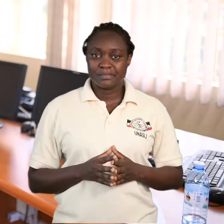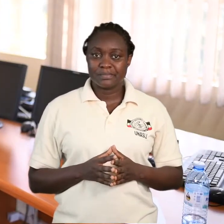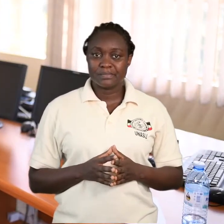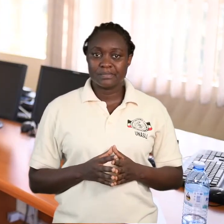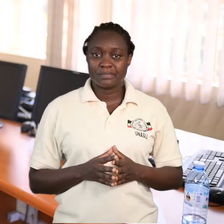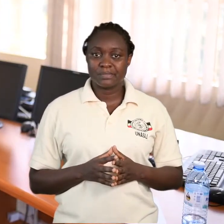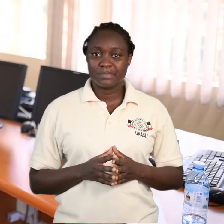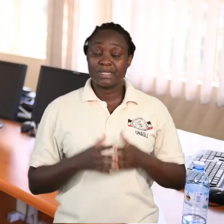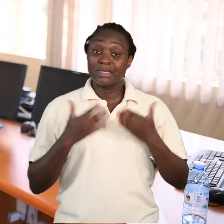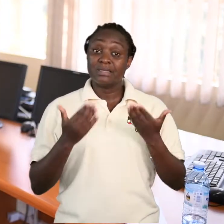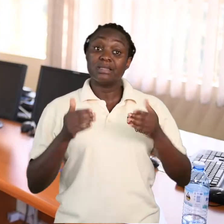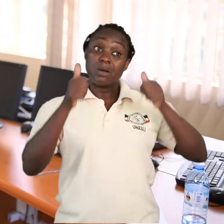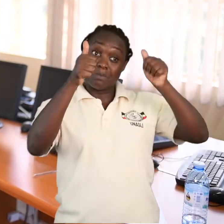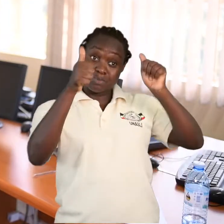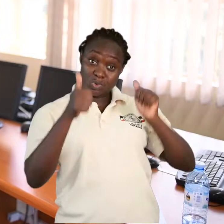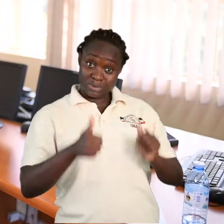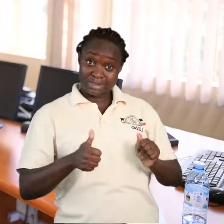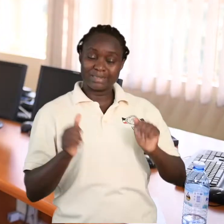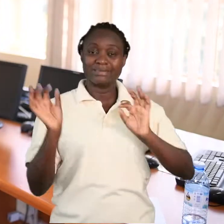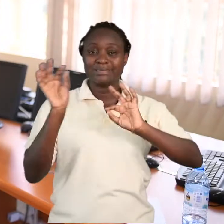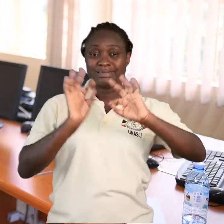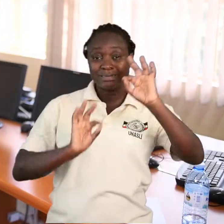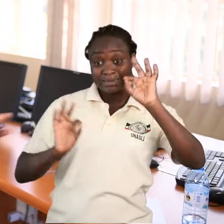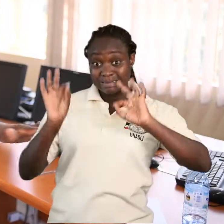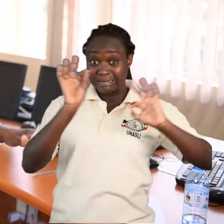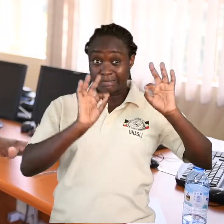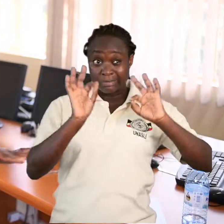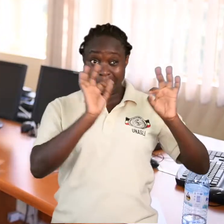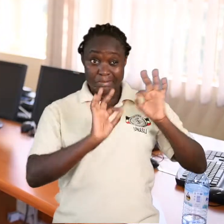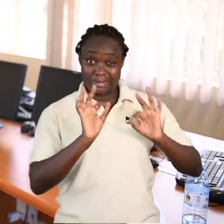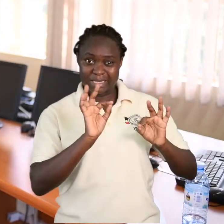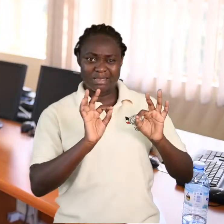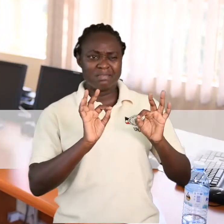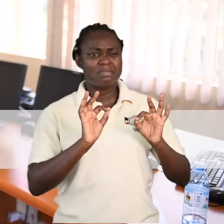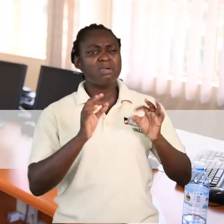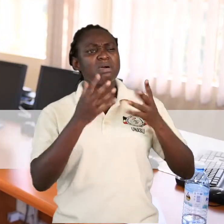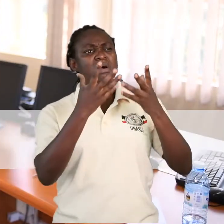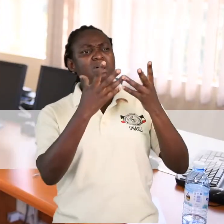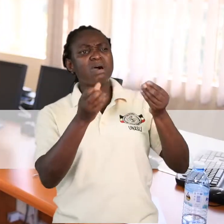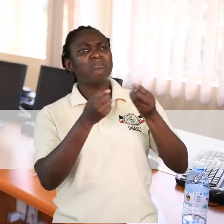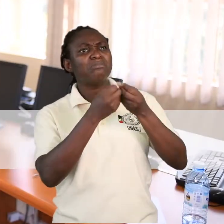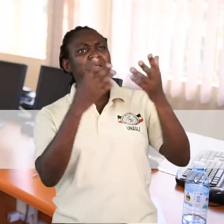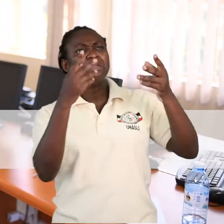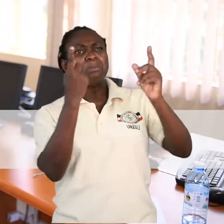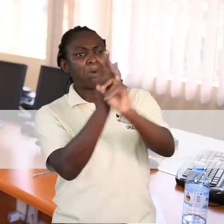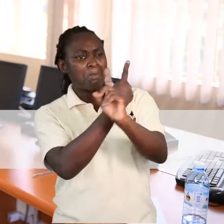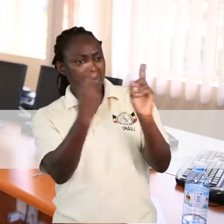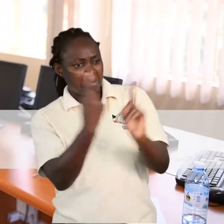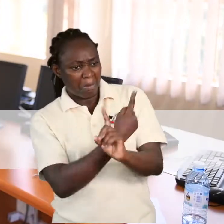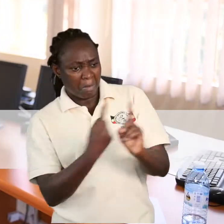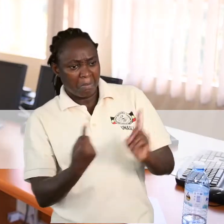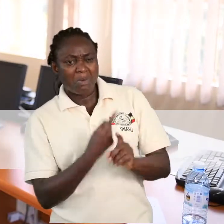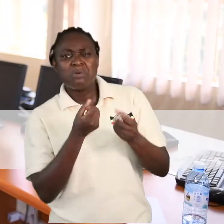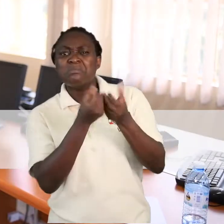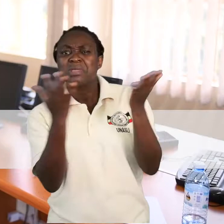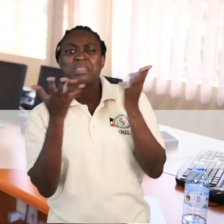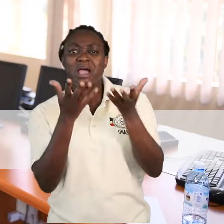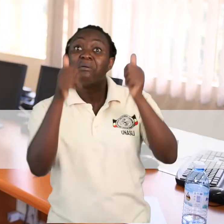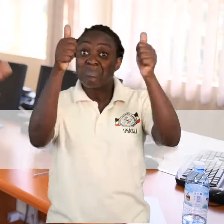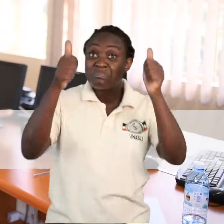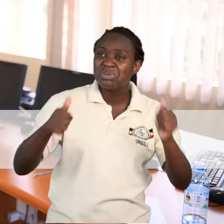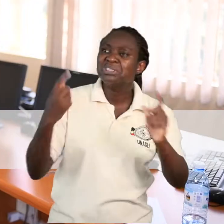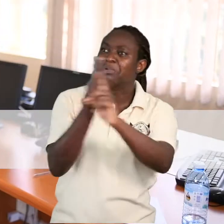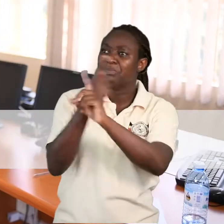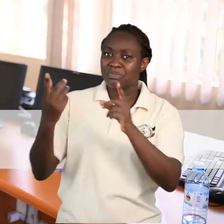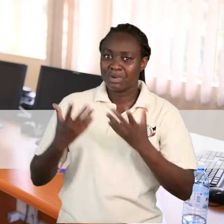Poster designing has a variety of posters, and posters are in